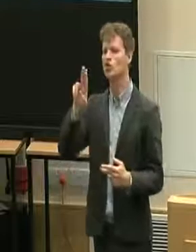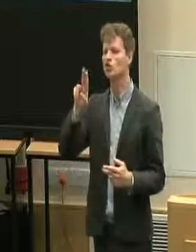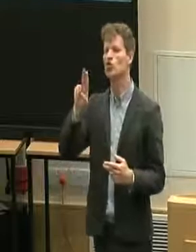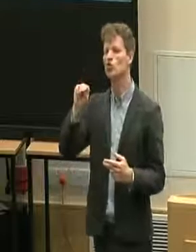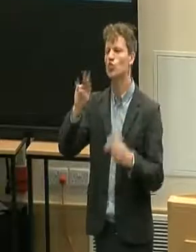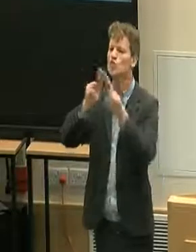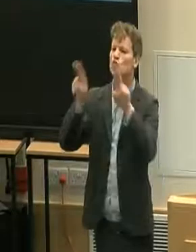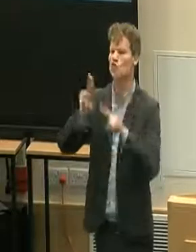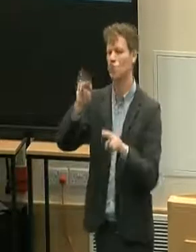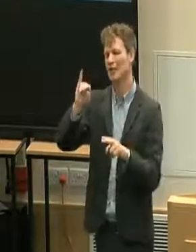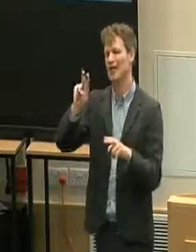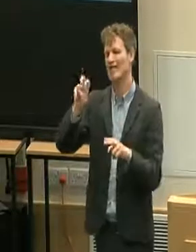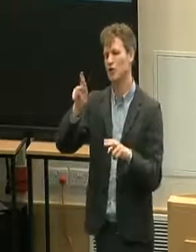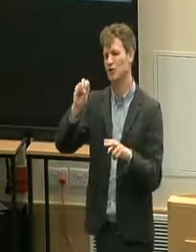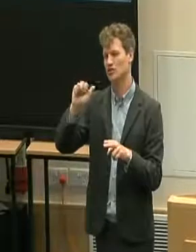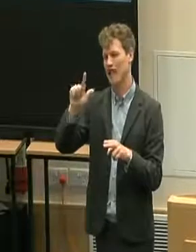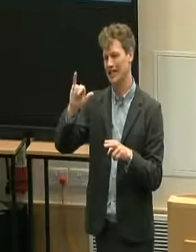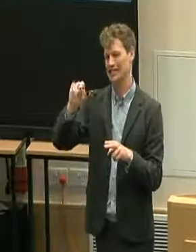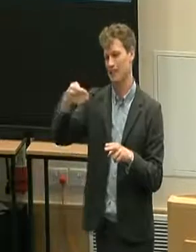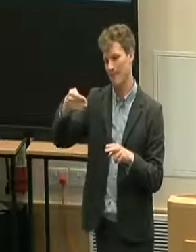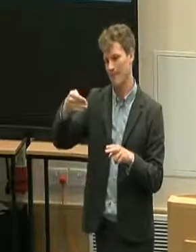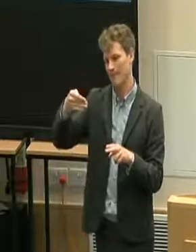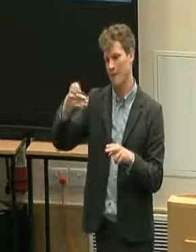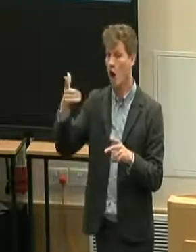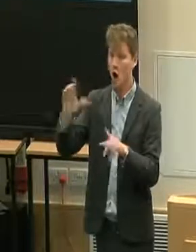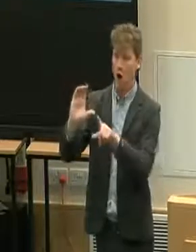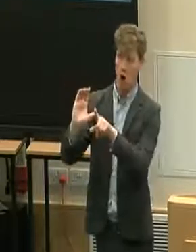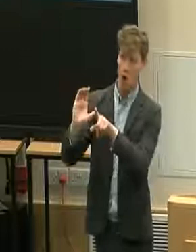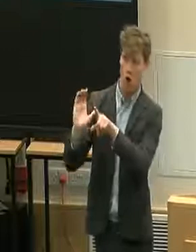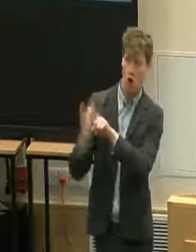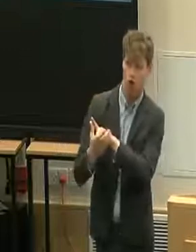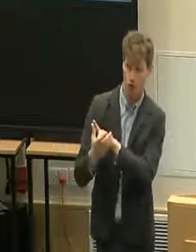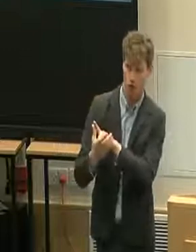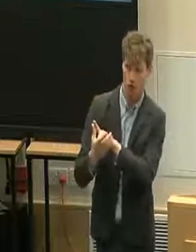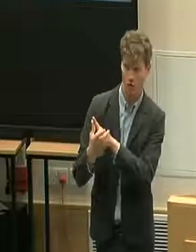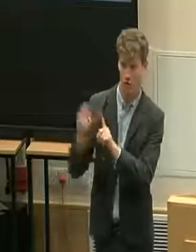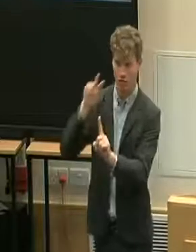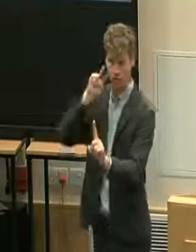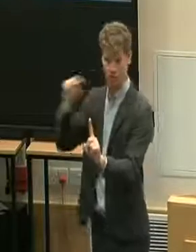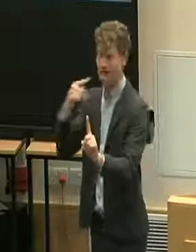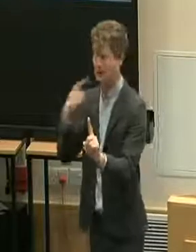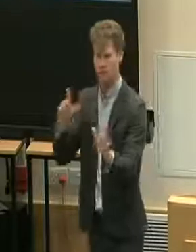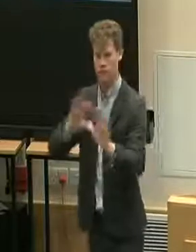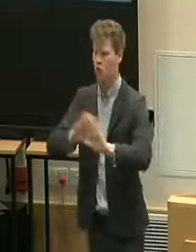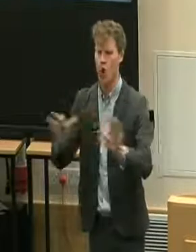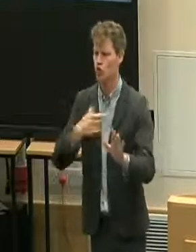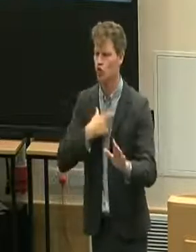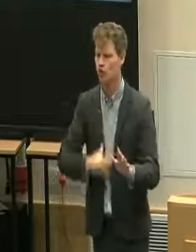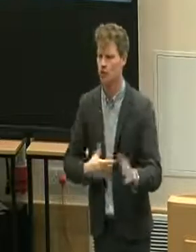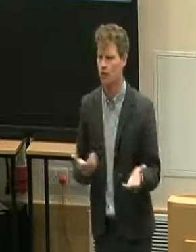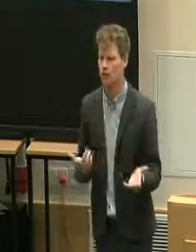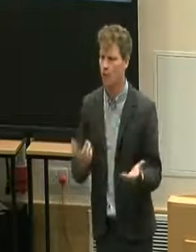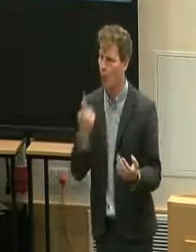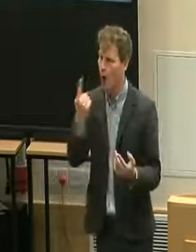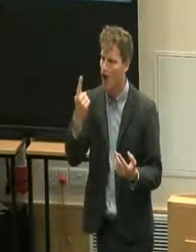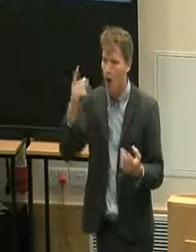Cultural relativity says there is no human. It is just opinion. Well, there's